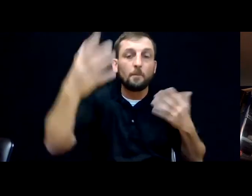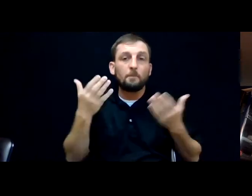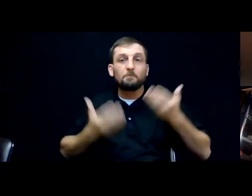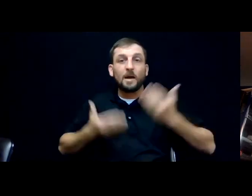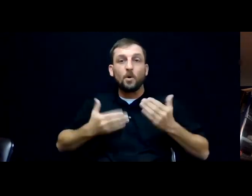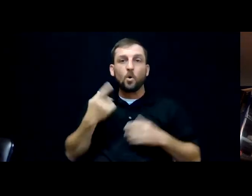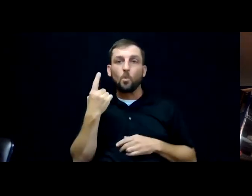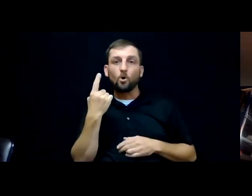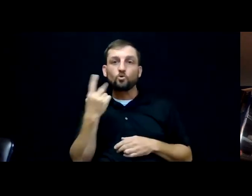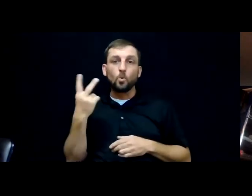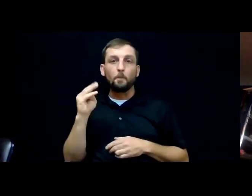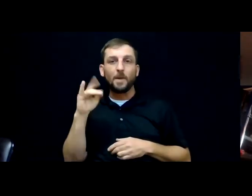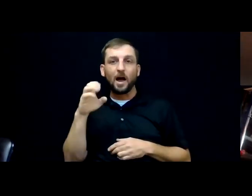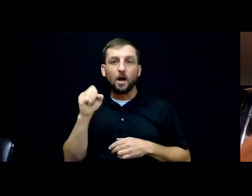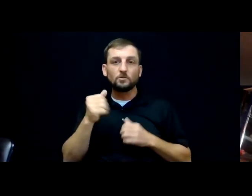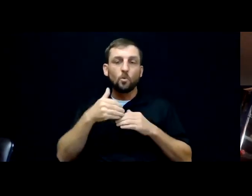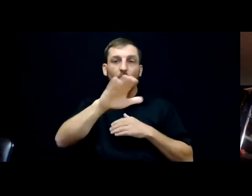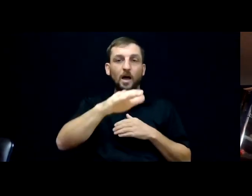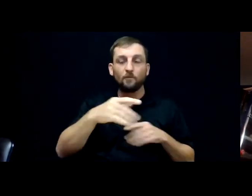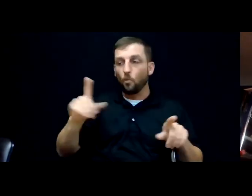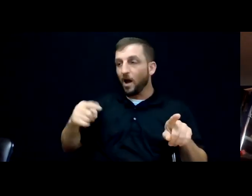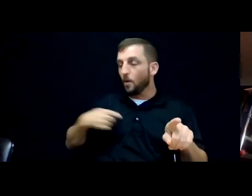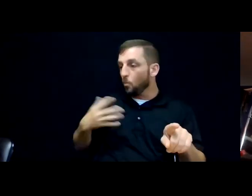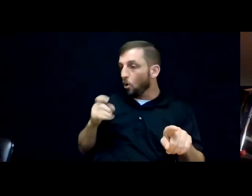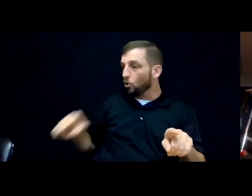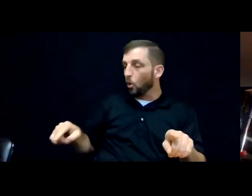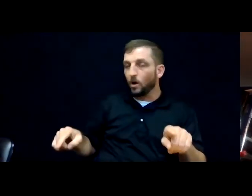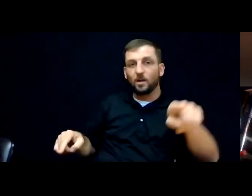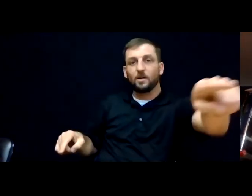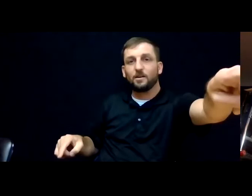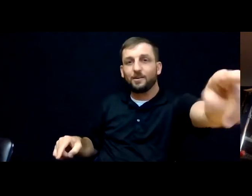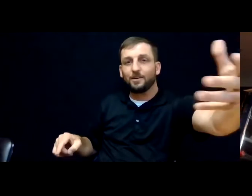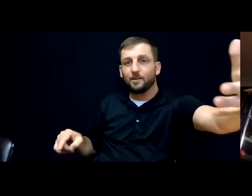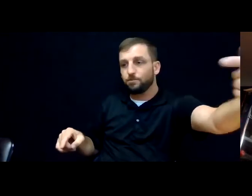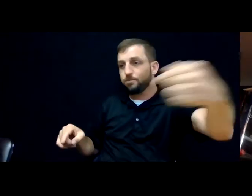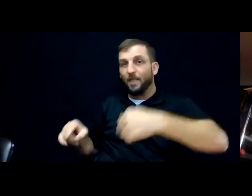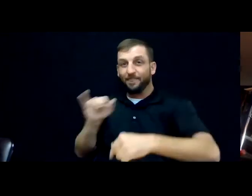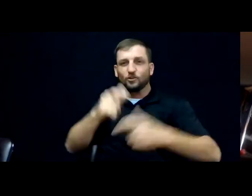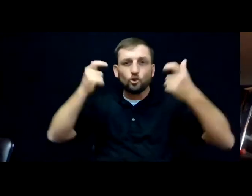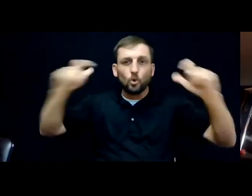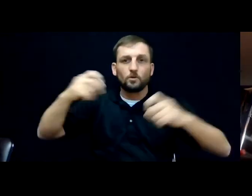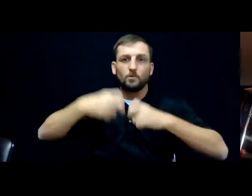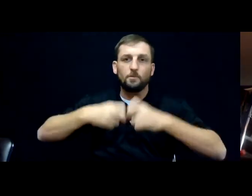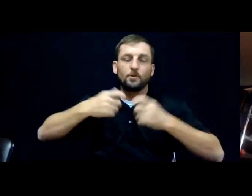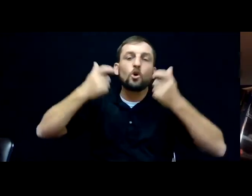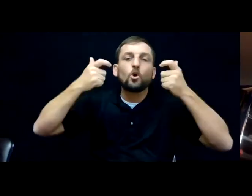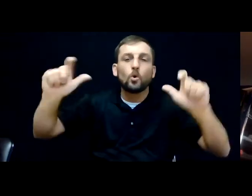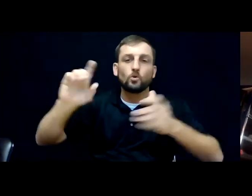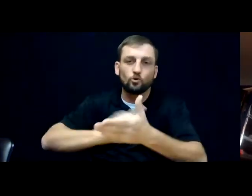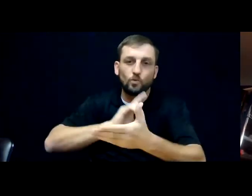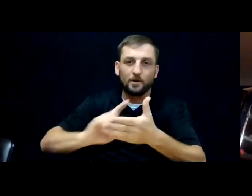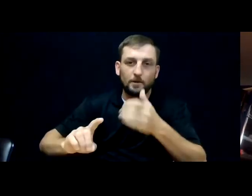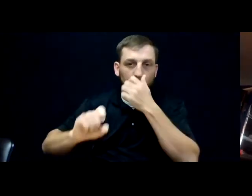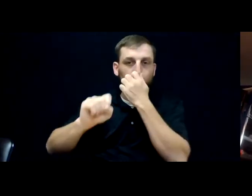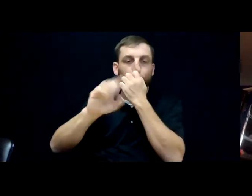where I actually want to go, which is a huge problem. It's a huge discrimination. So the board,